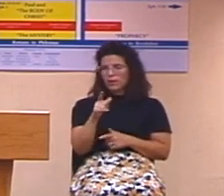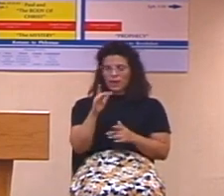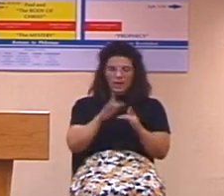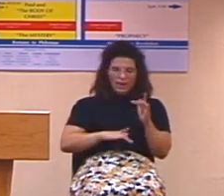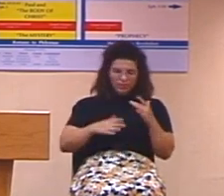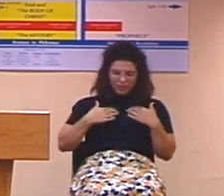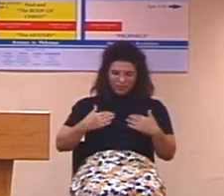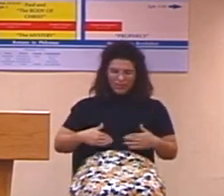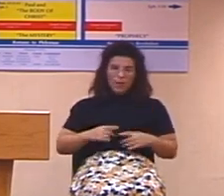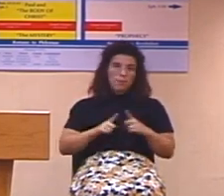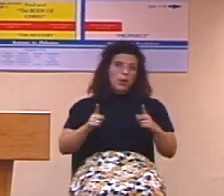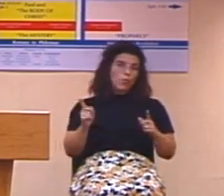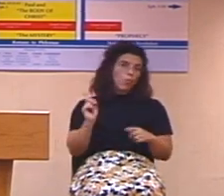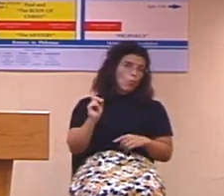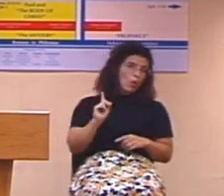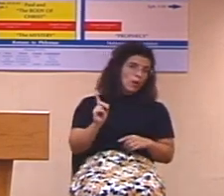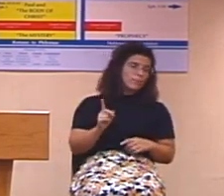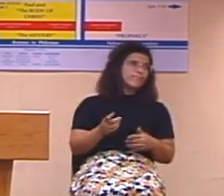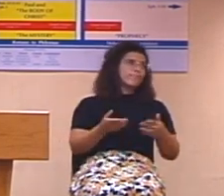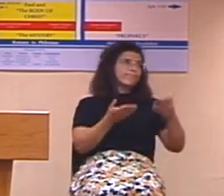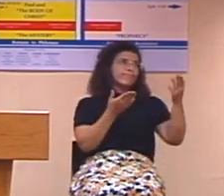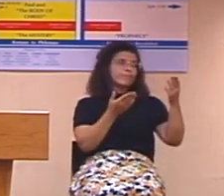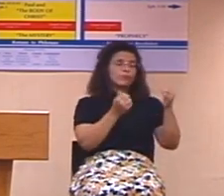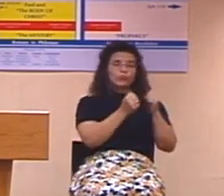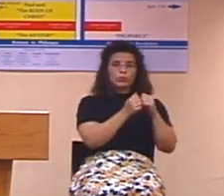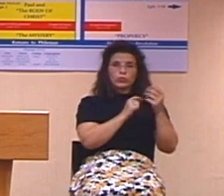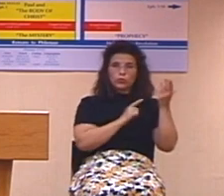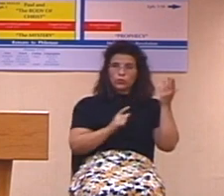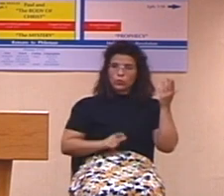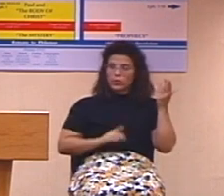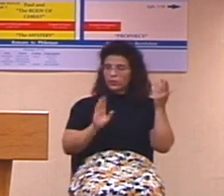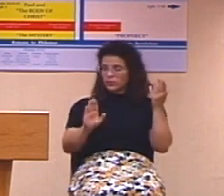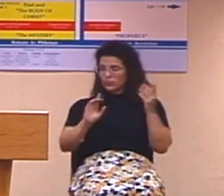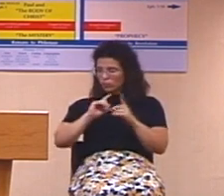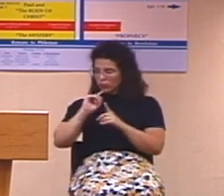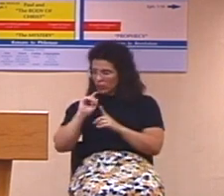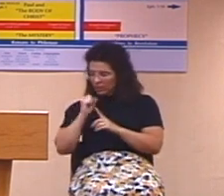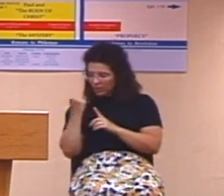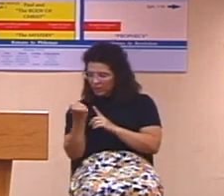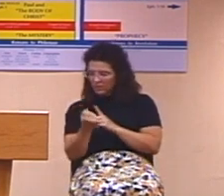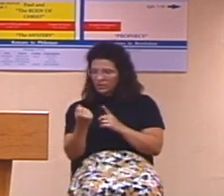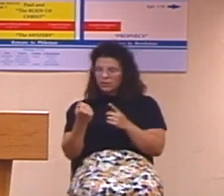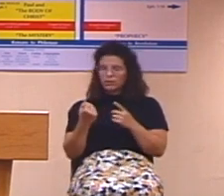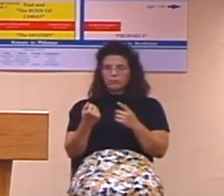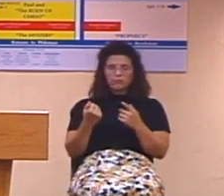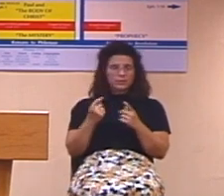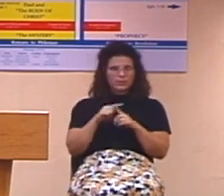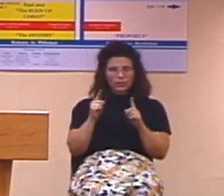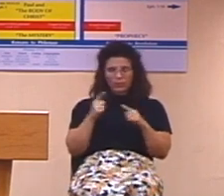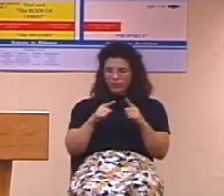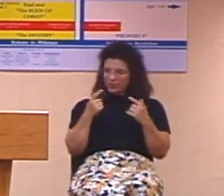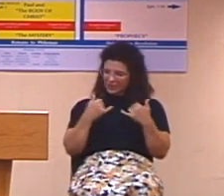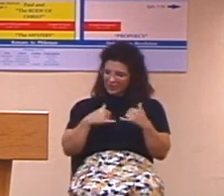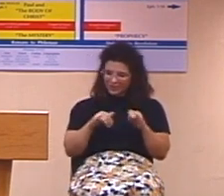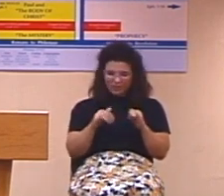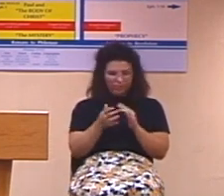from the body, present with the Lord. His reality is different, isn't it? But he's still a done deal, isn't he?